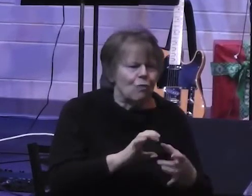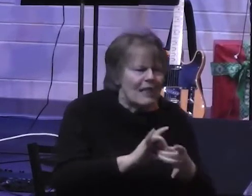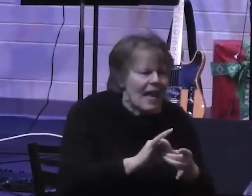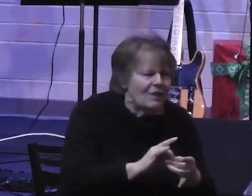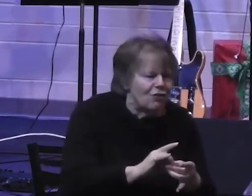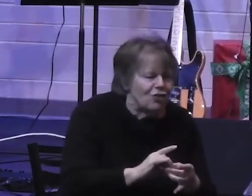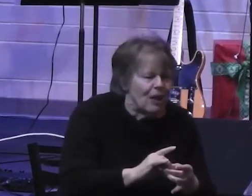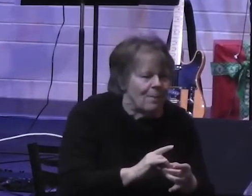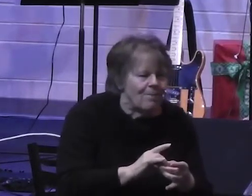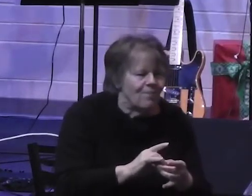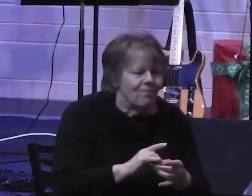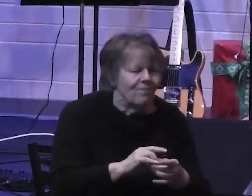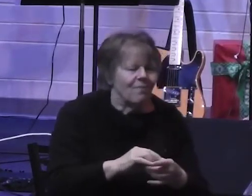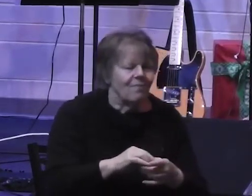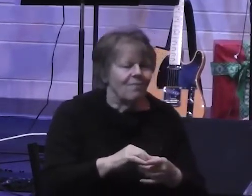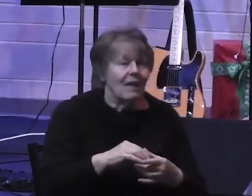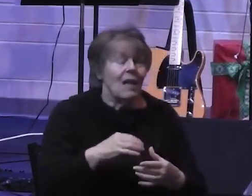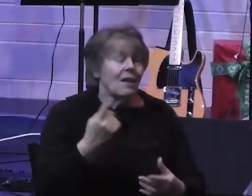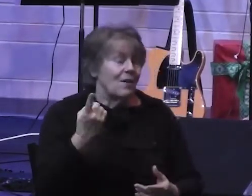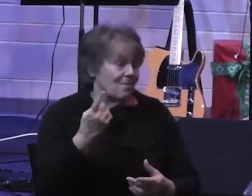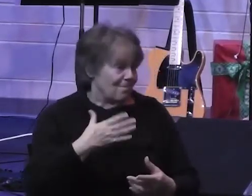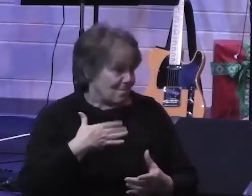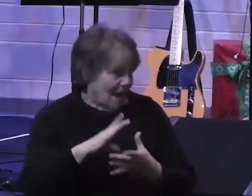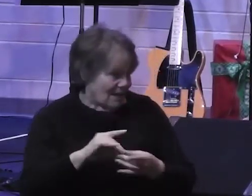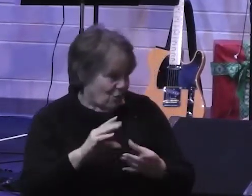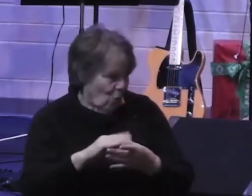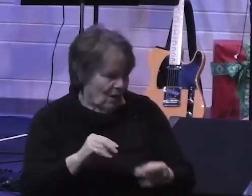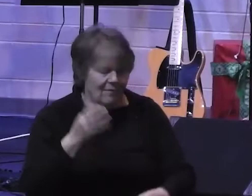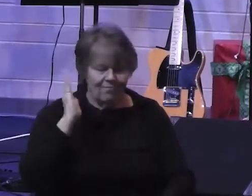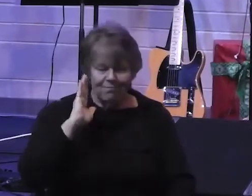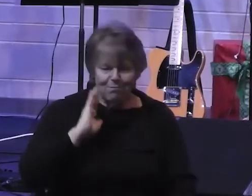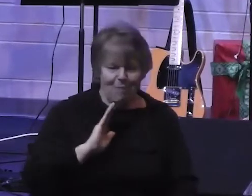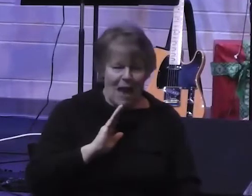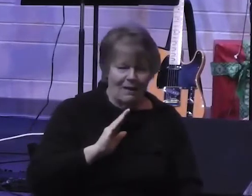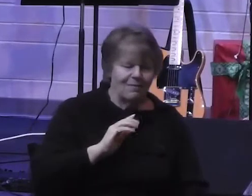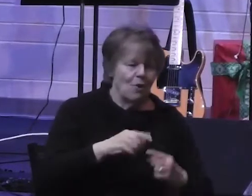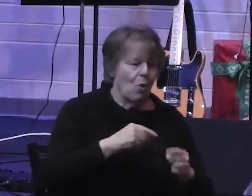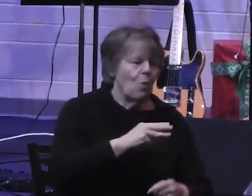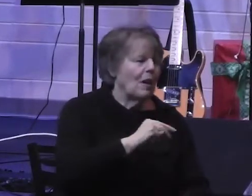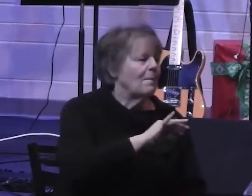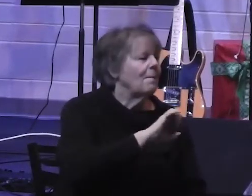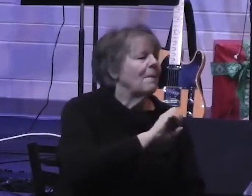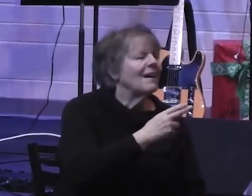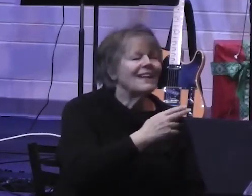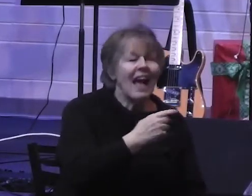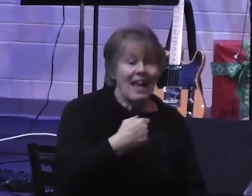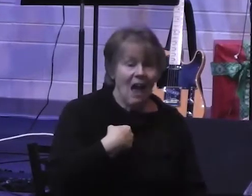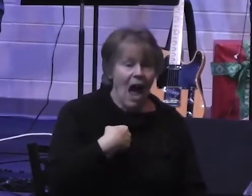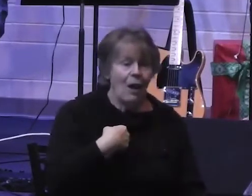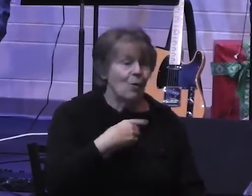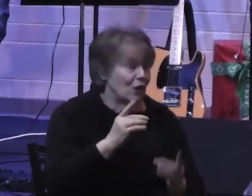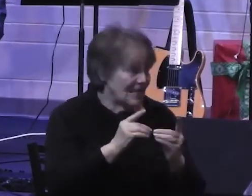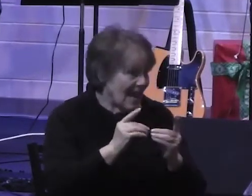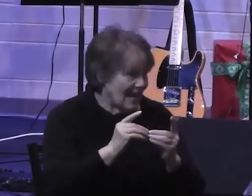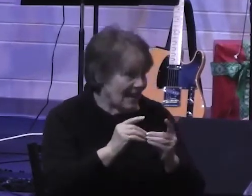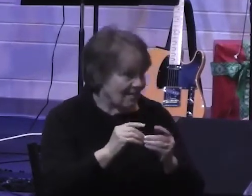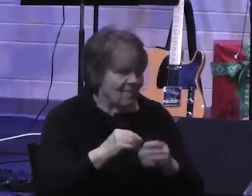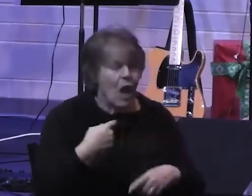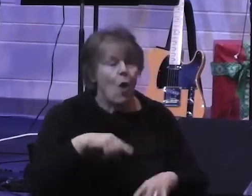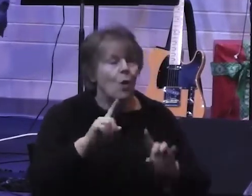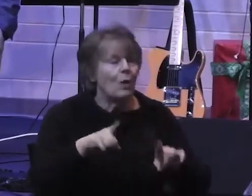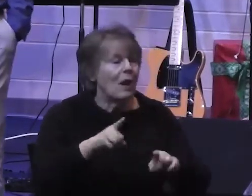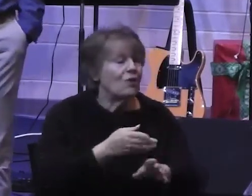mind, Mick and I, we were dating, and we actually did pre-engagement counseling back when we were dating. It was